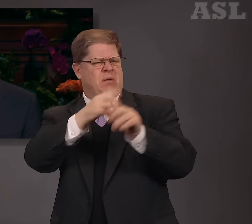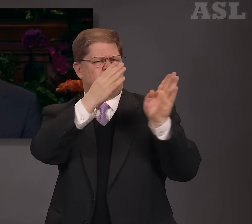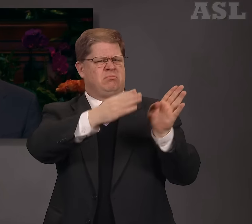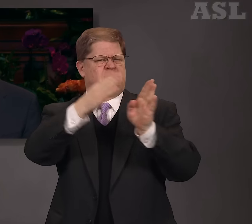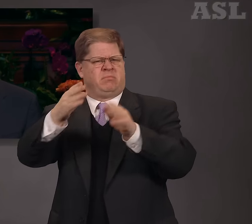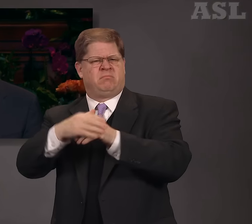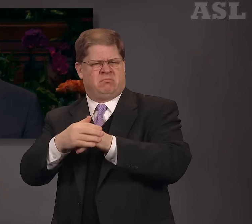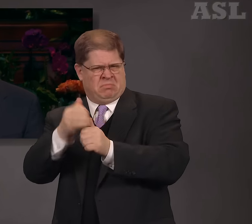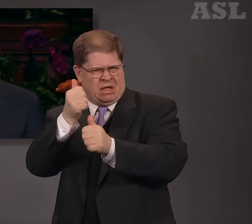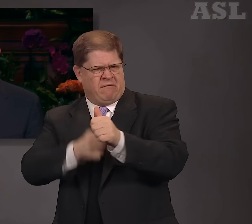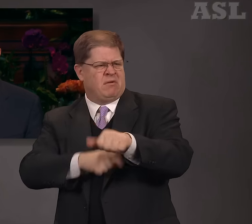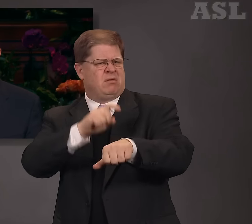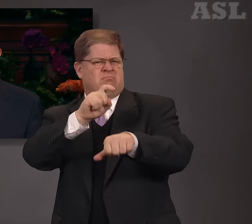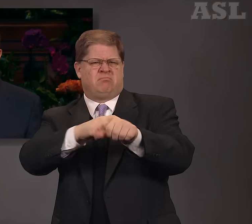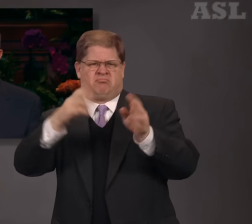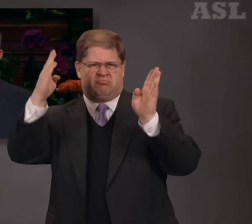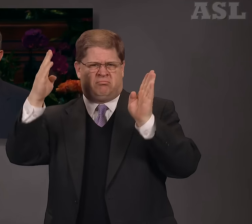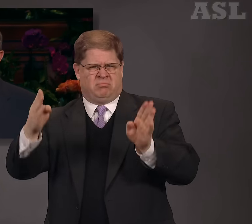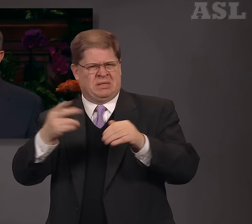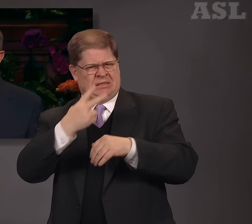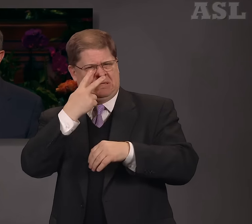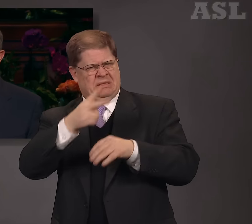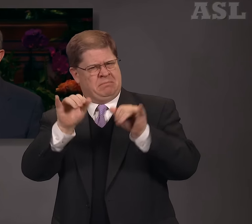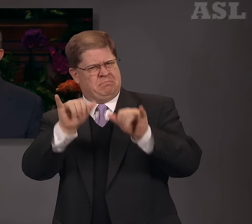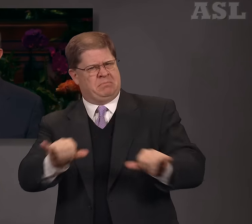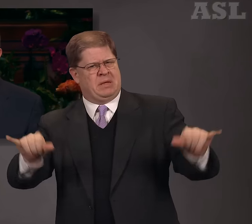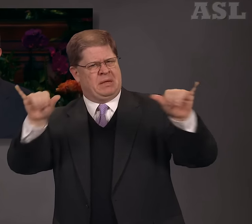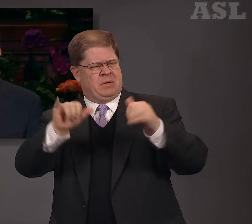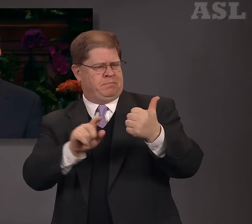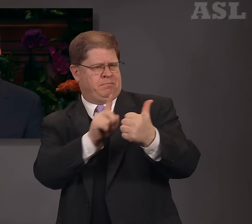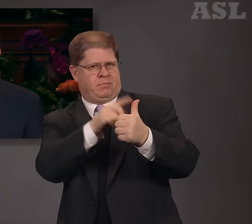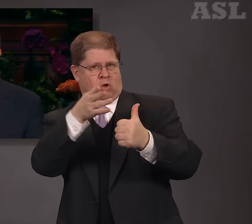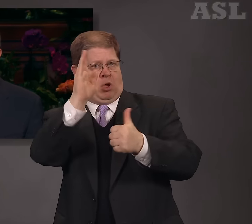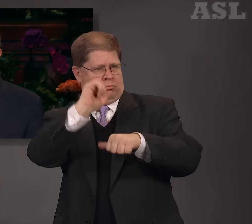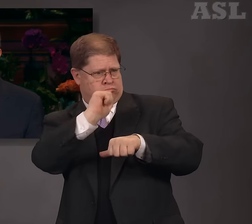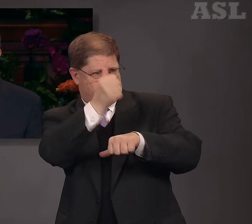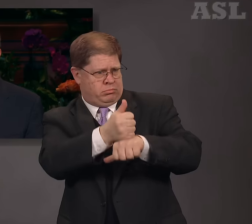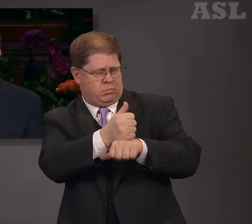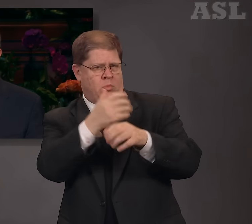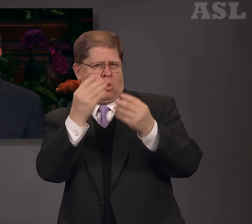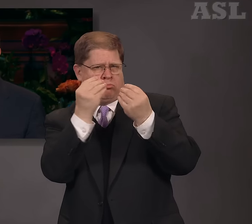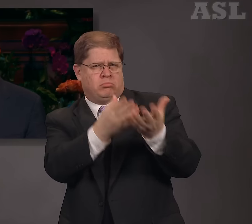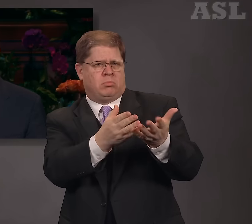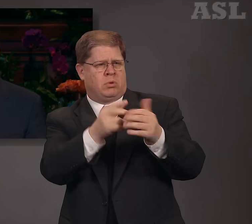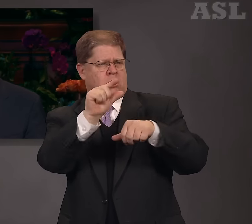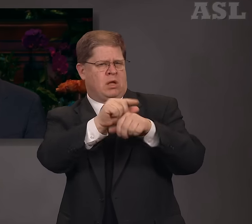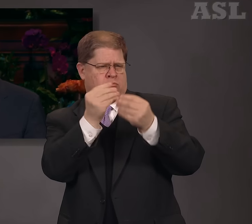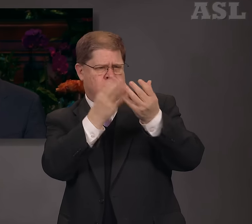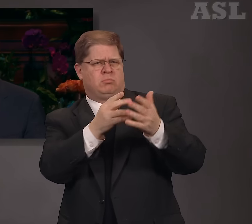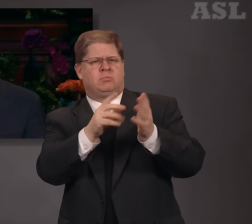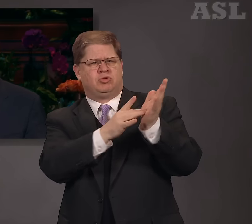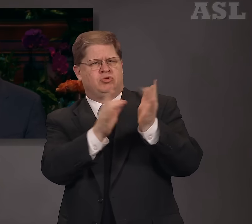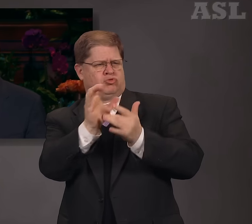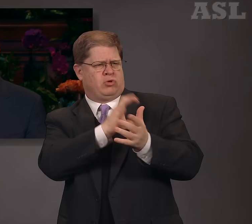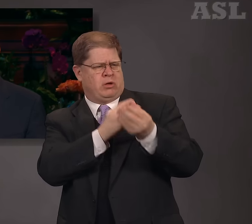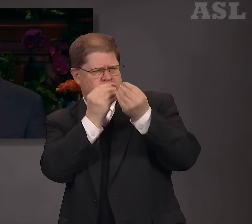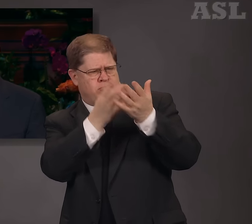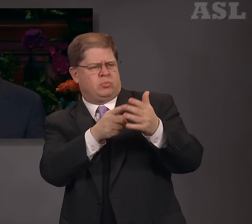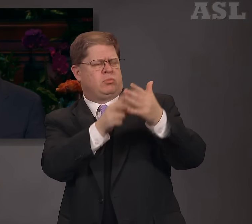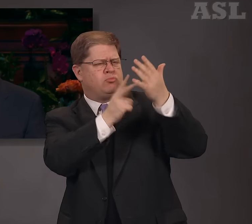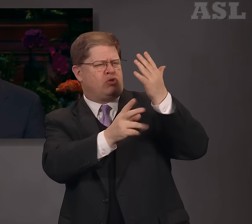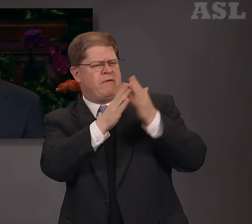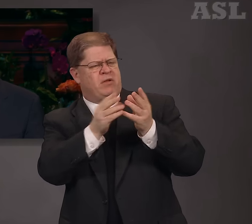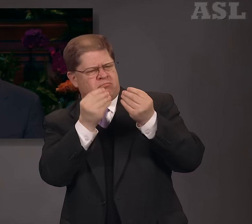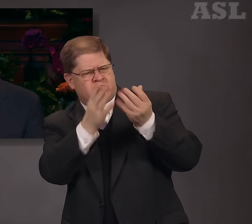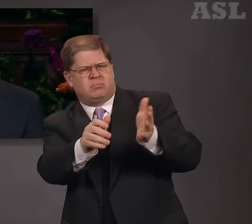In every dispensation, we have seen a familiar pattern. God restores or reveals the gospel of Jesus Christ through